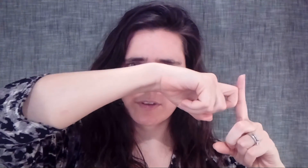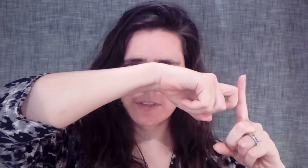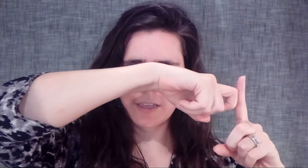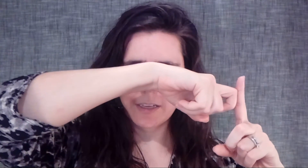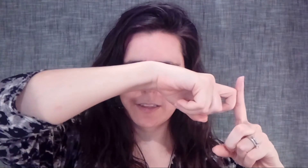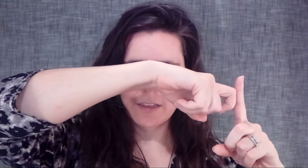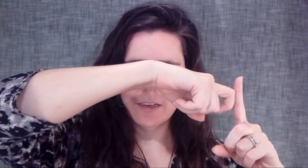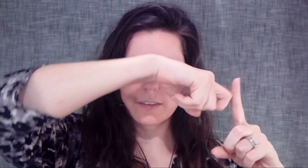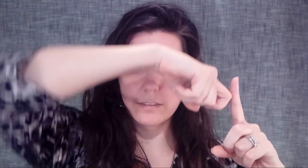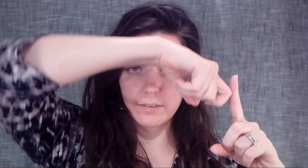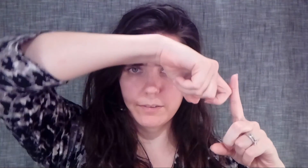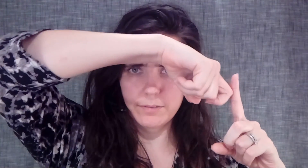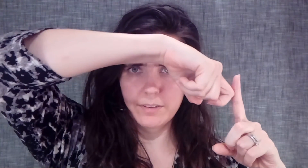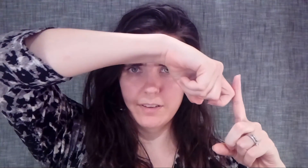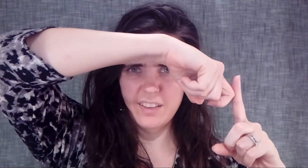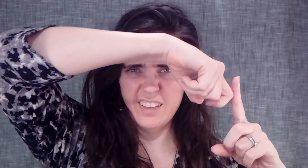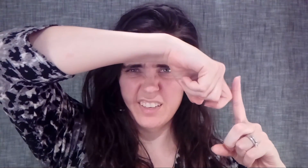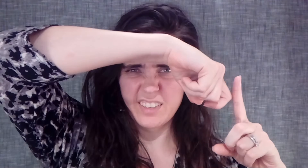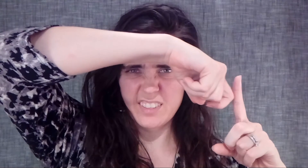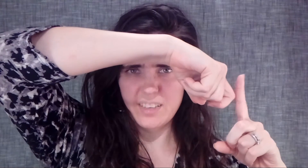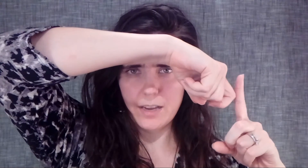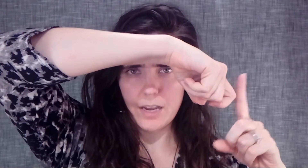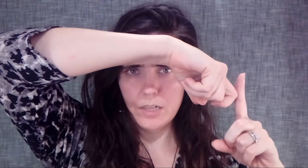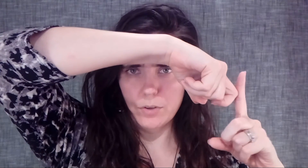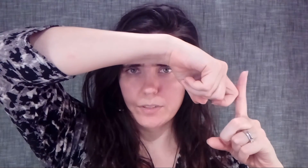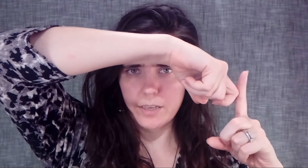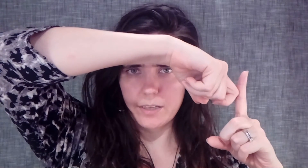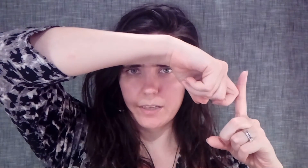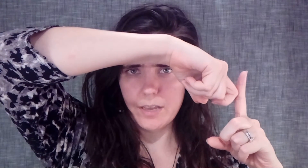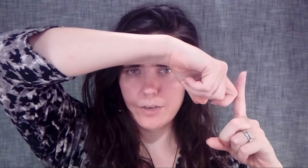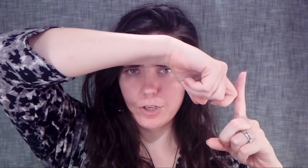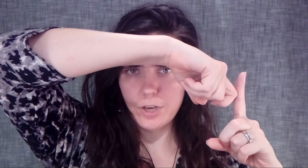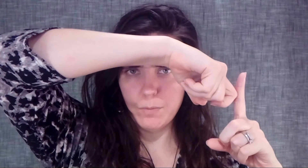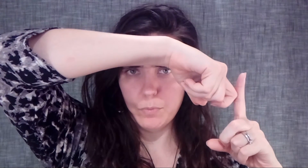like that. So you can see it kind of looks like a K shape.